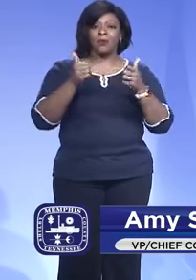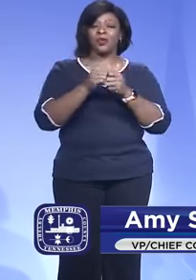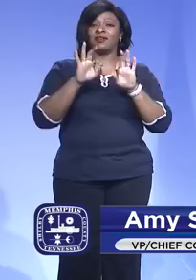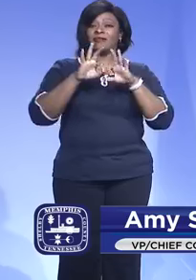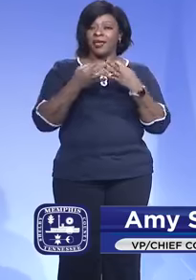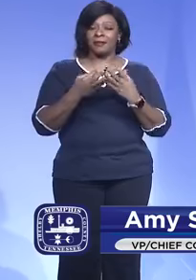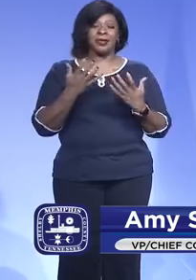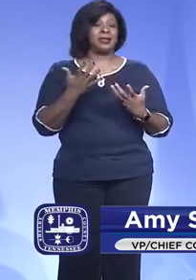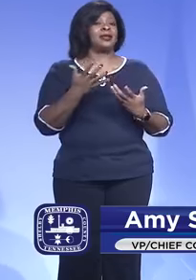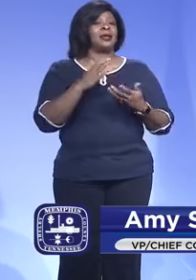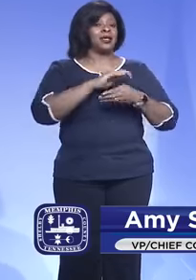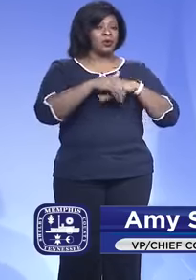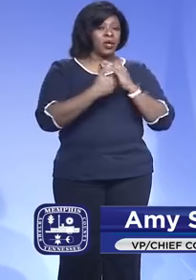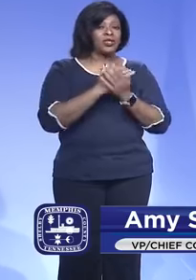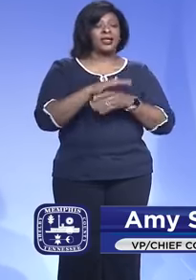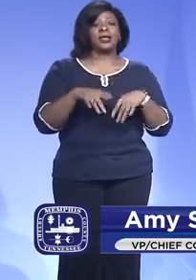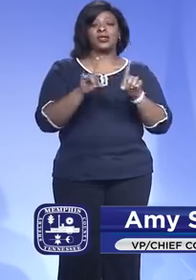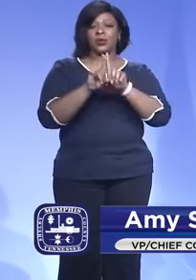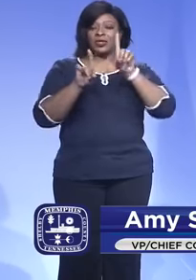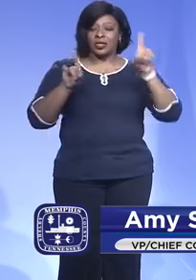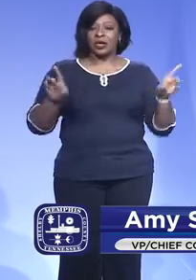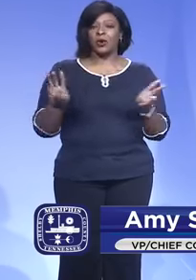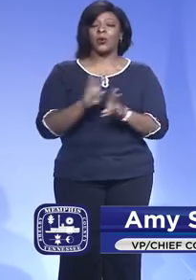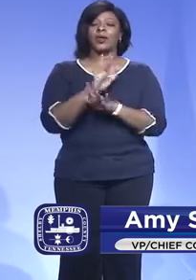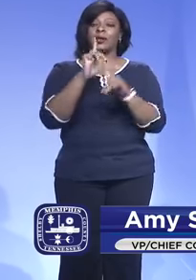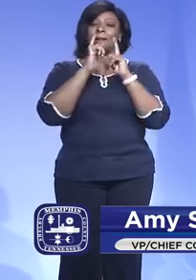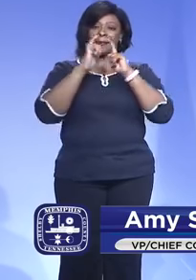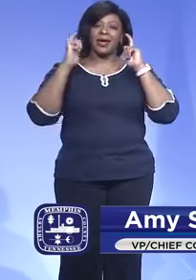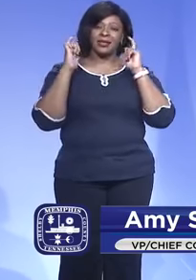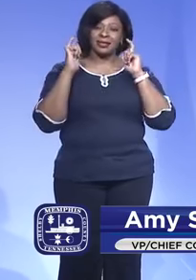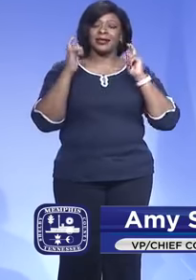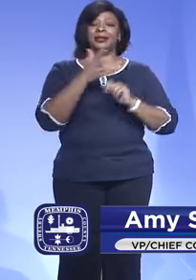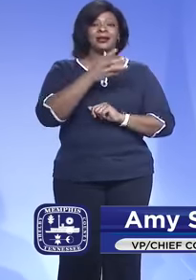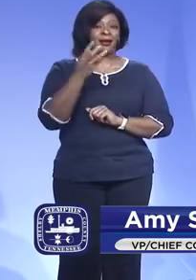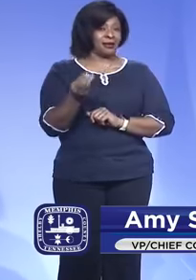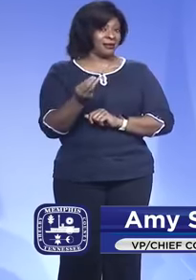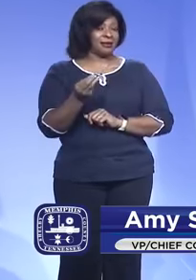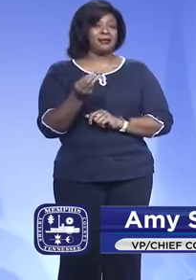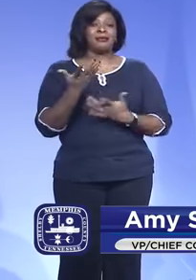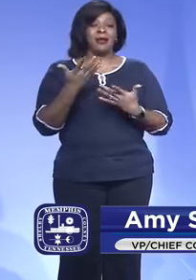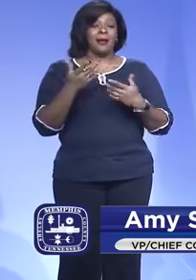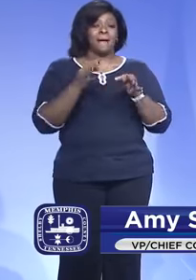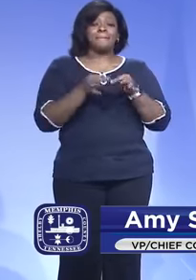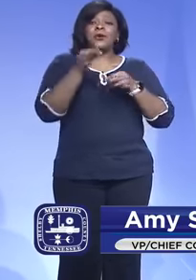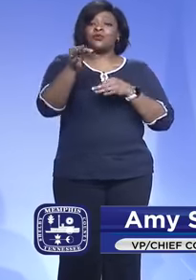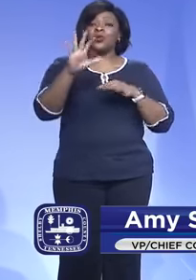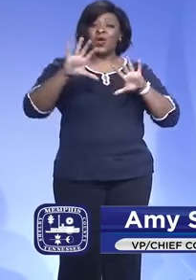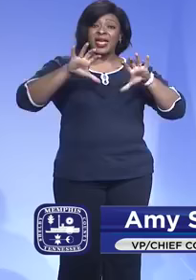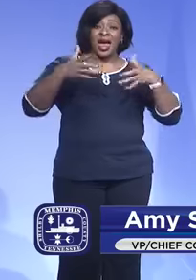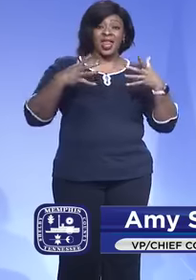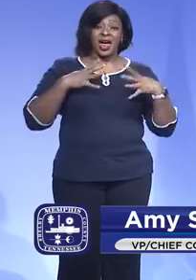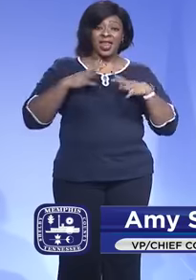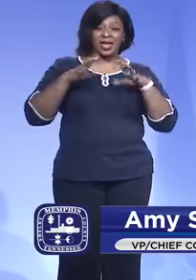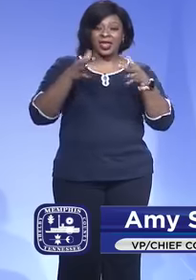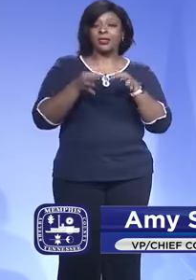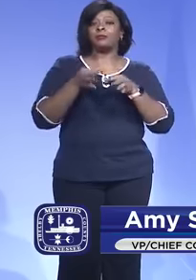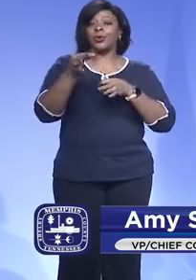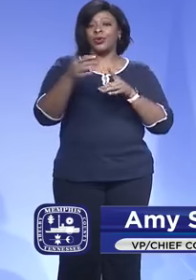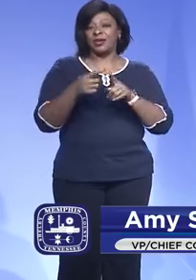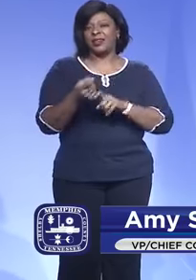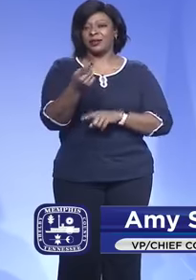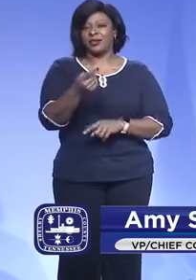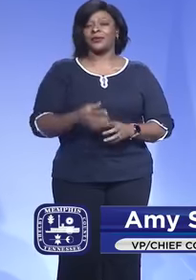social distancing, washing your hands, wearing your mask, and even postponing those gatherings, as he